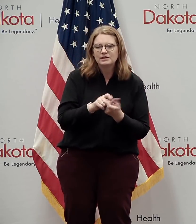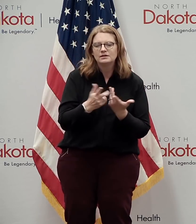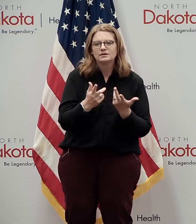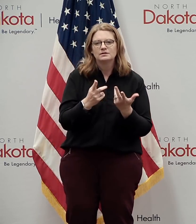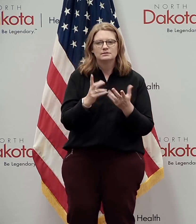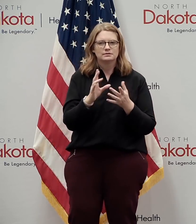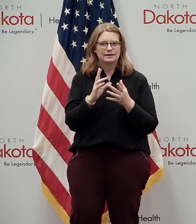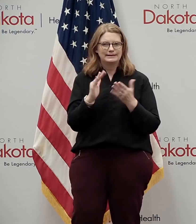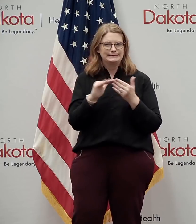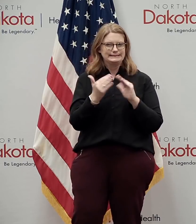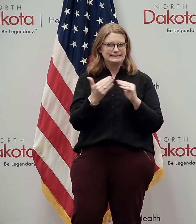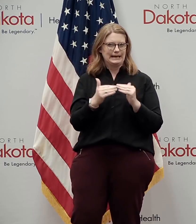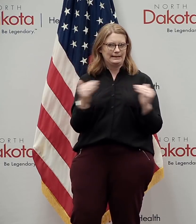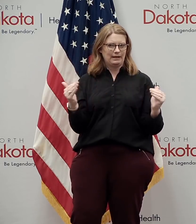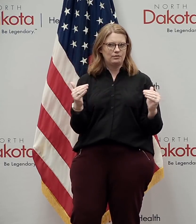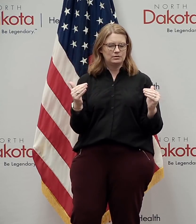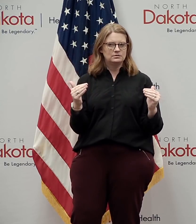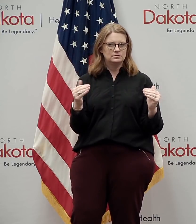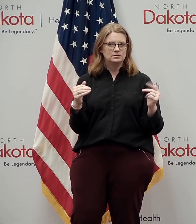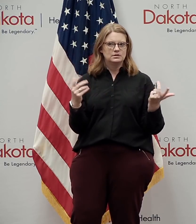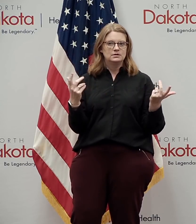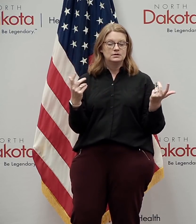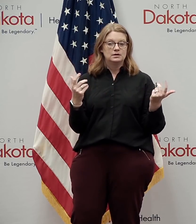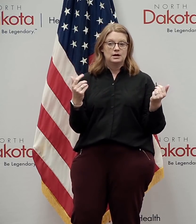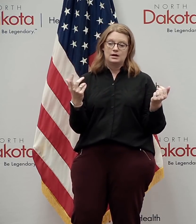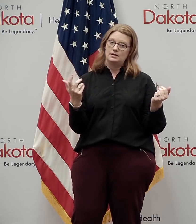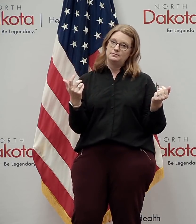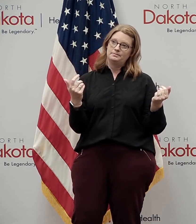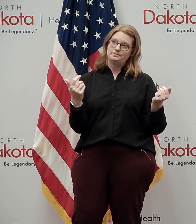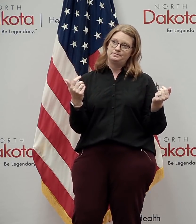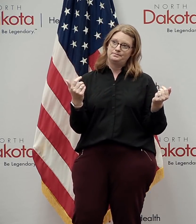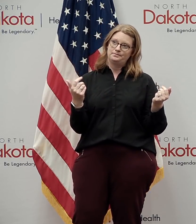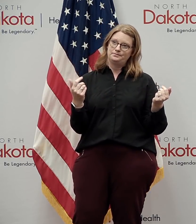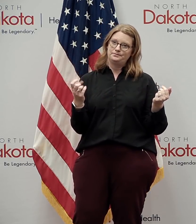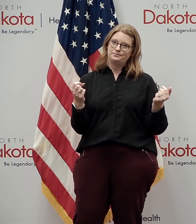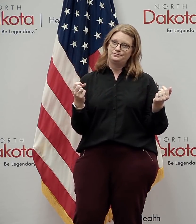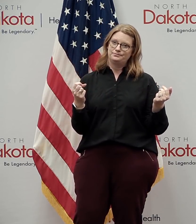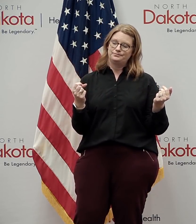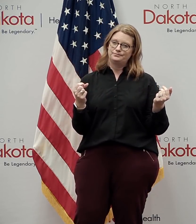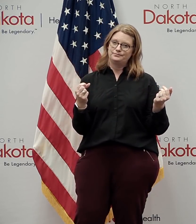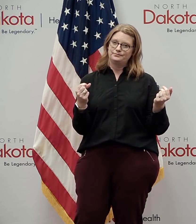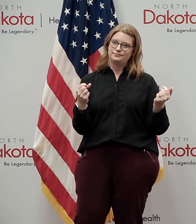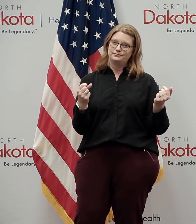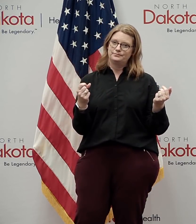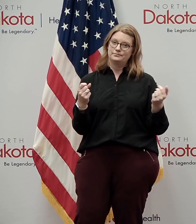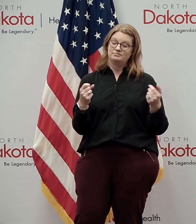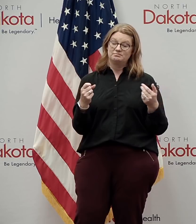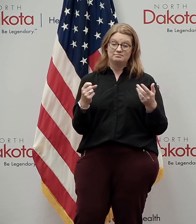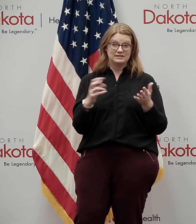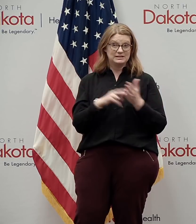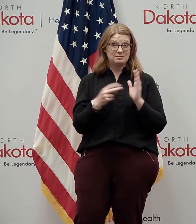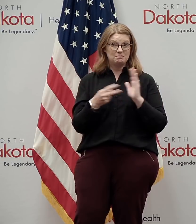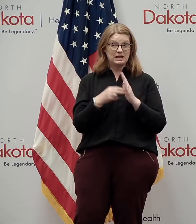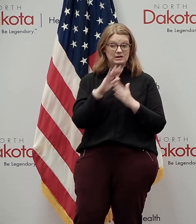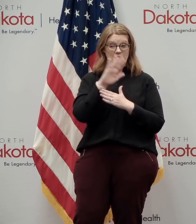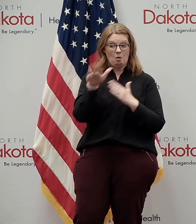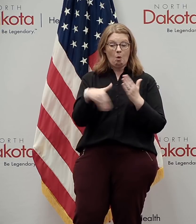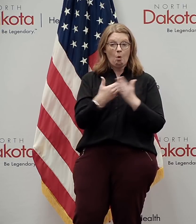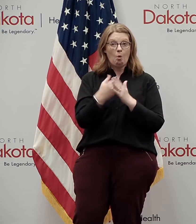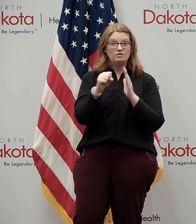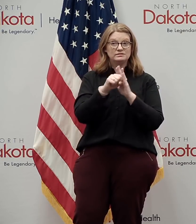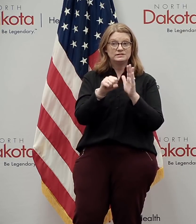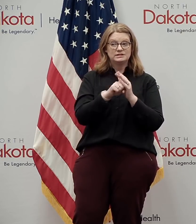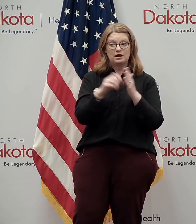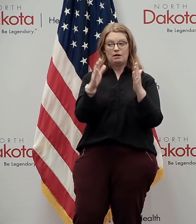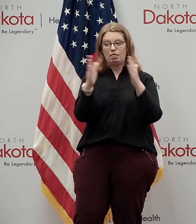opposed to a statewide? Because we want to stay away, if we can. I don't think there's any data that says that the whole state should be moving one way or